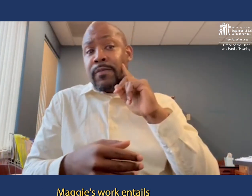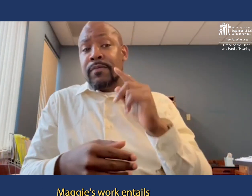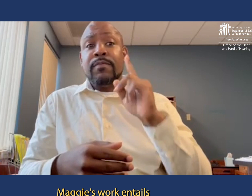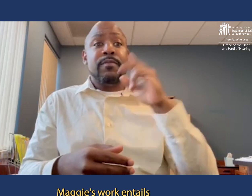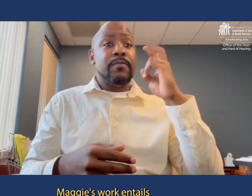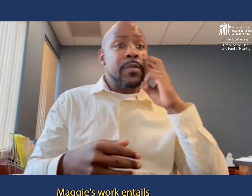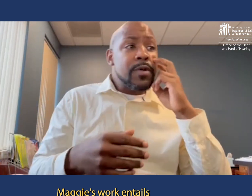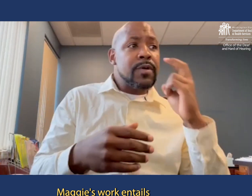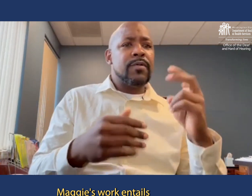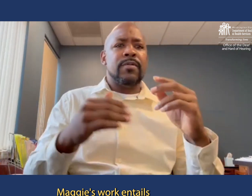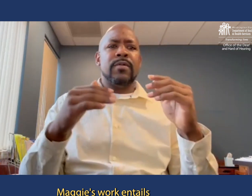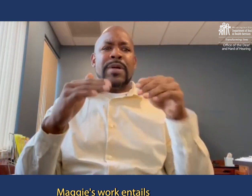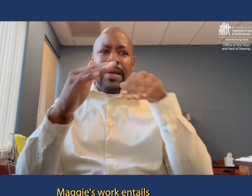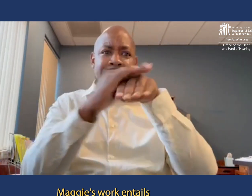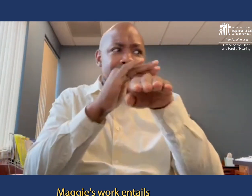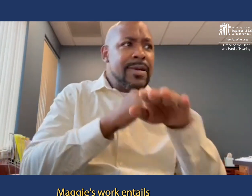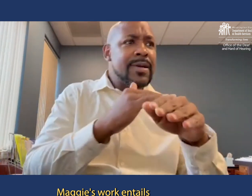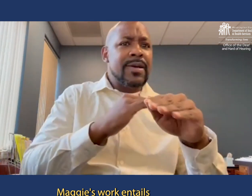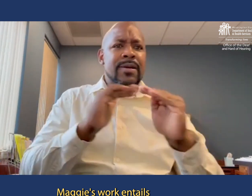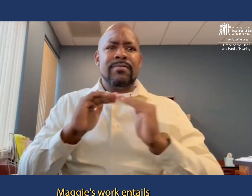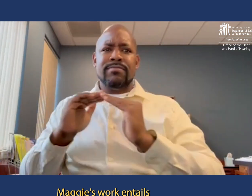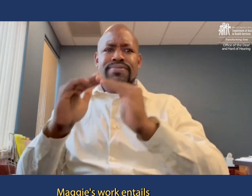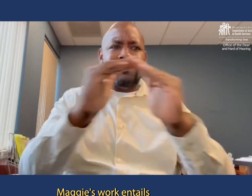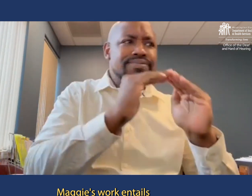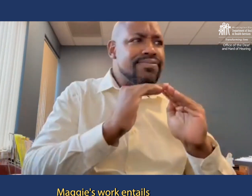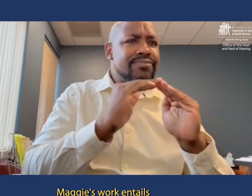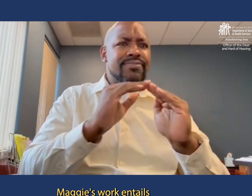Maggie's work entails coordination and education for state services.